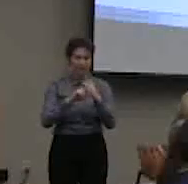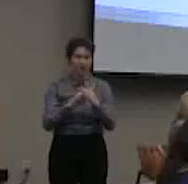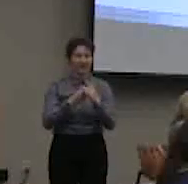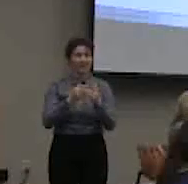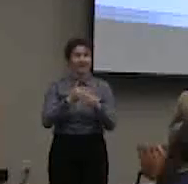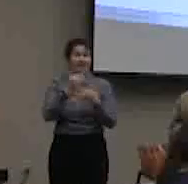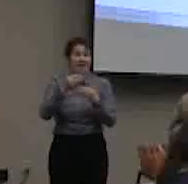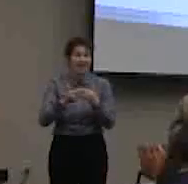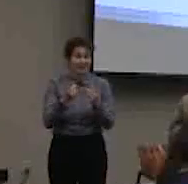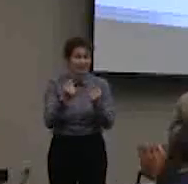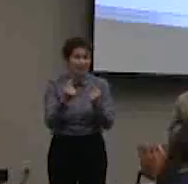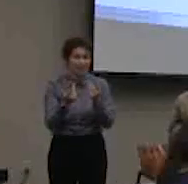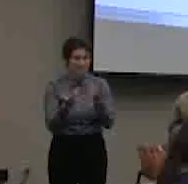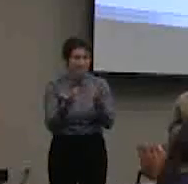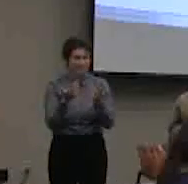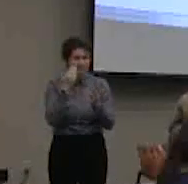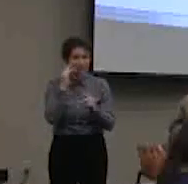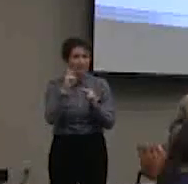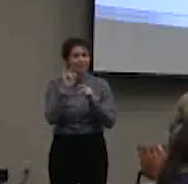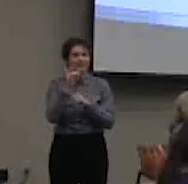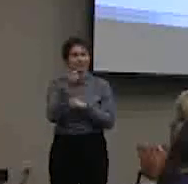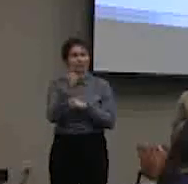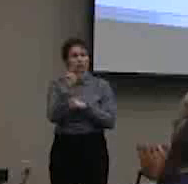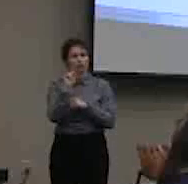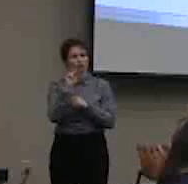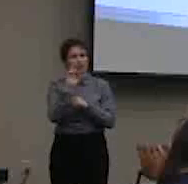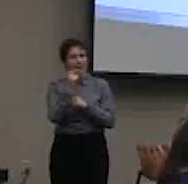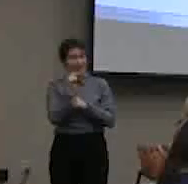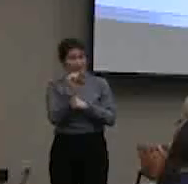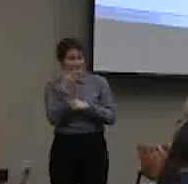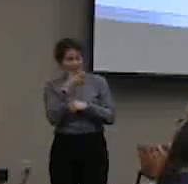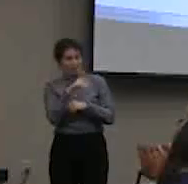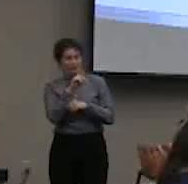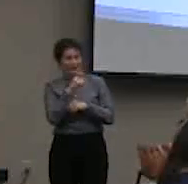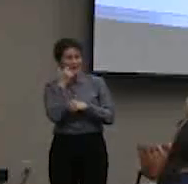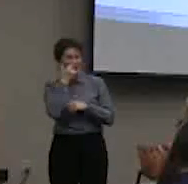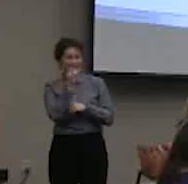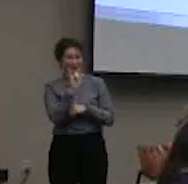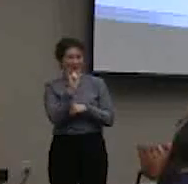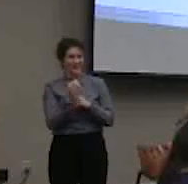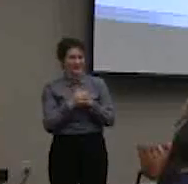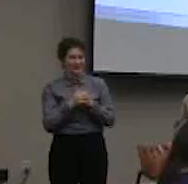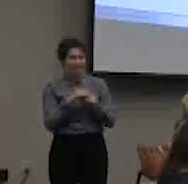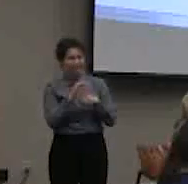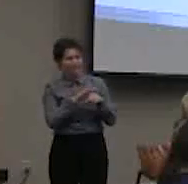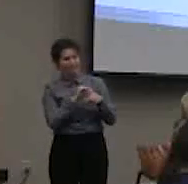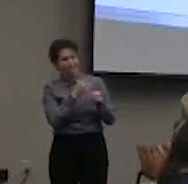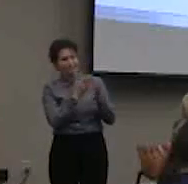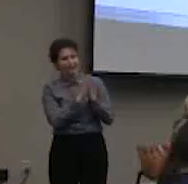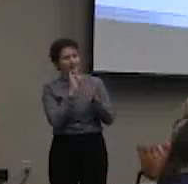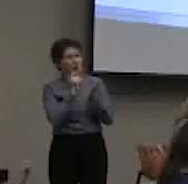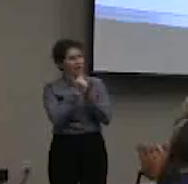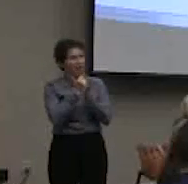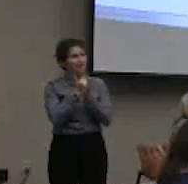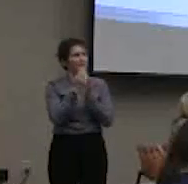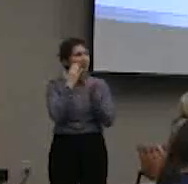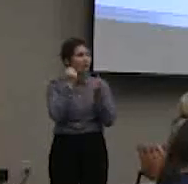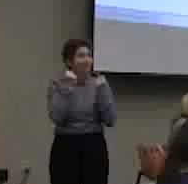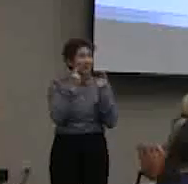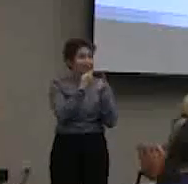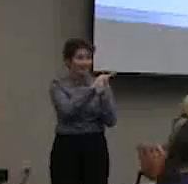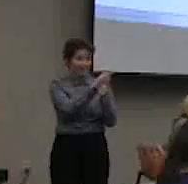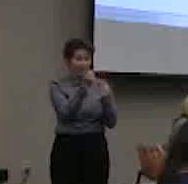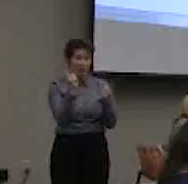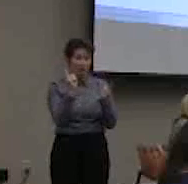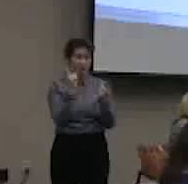you know, people like Dr. Trigg over there, we need to call as well. Yeah. You know, just so many of you, Ms. Sharp,